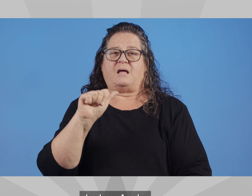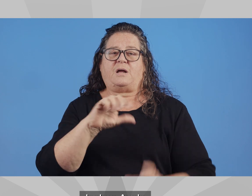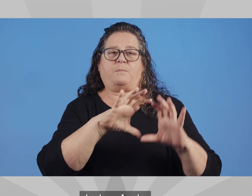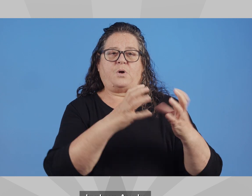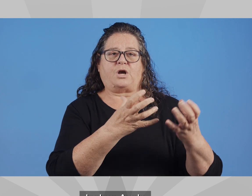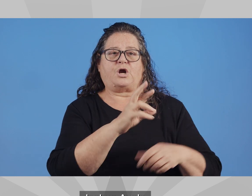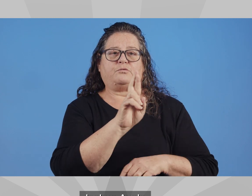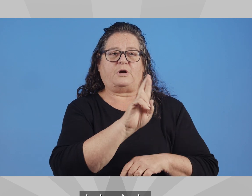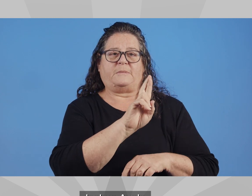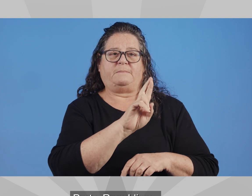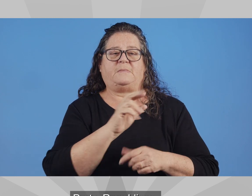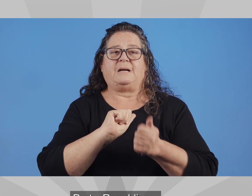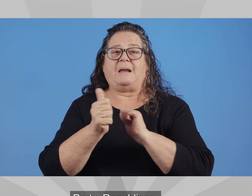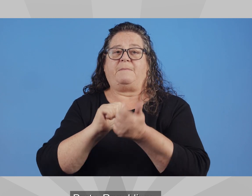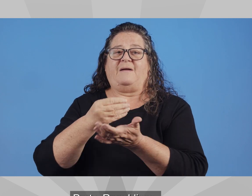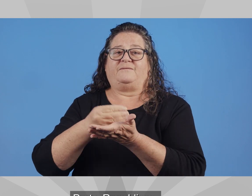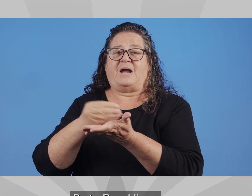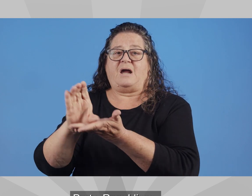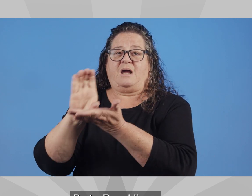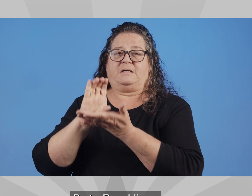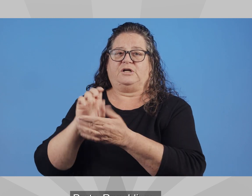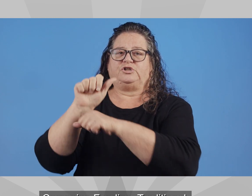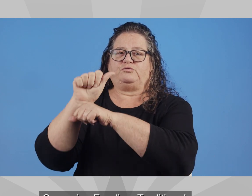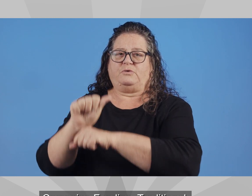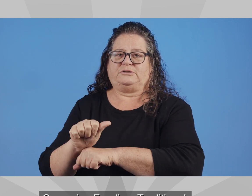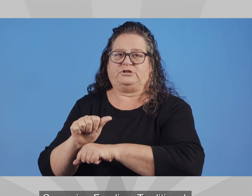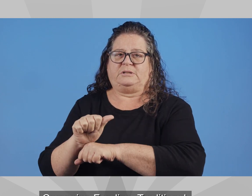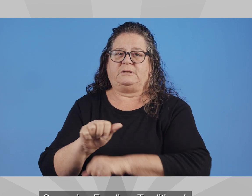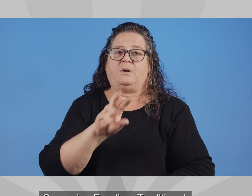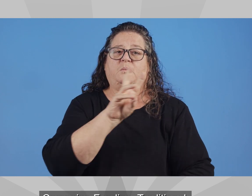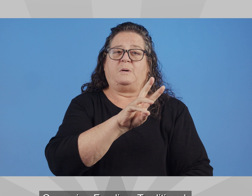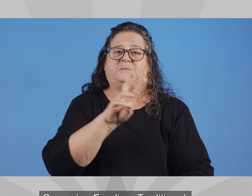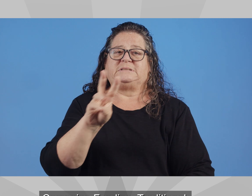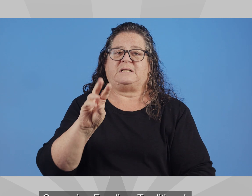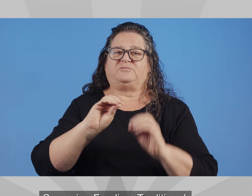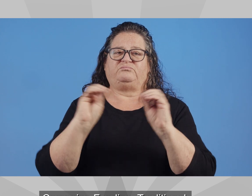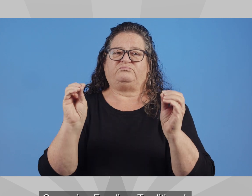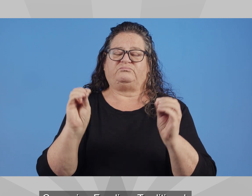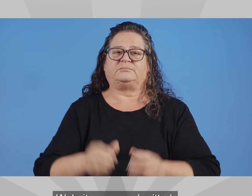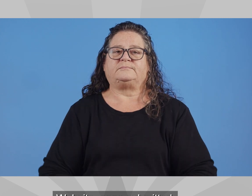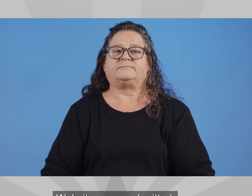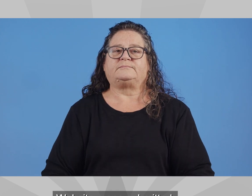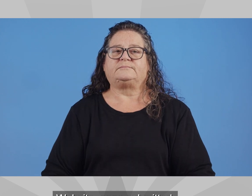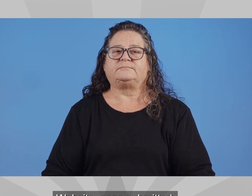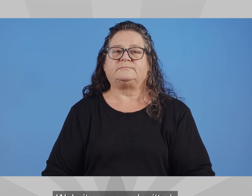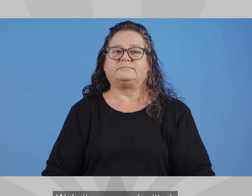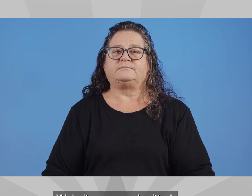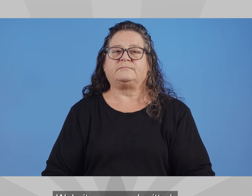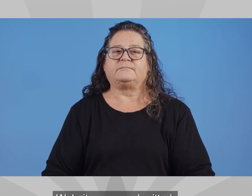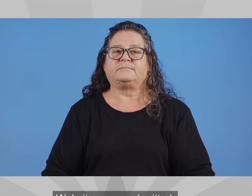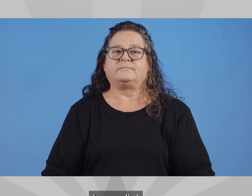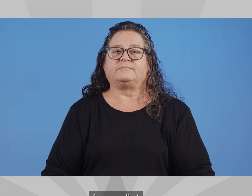Joshua Ayala. Party, Republican. Campaign funding, traditional. Website,